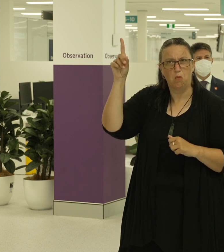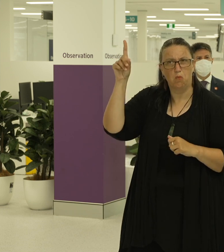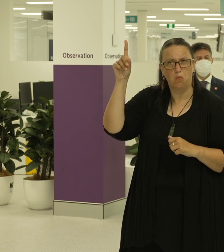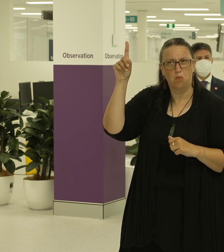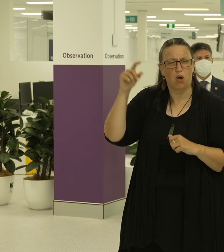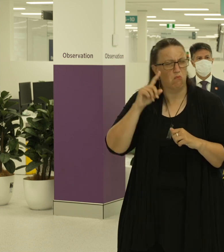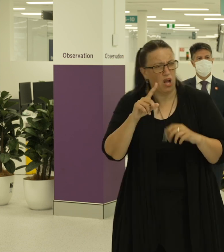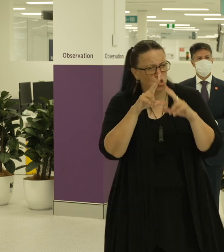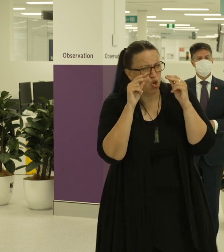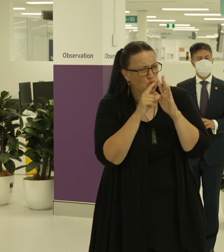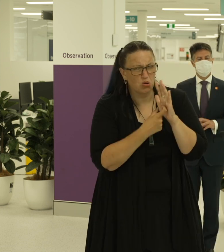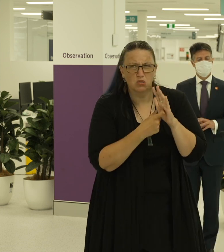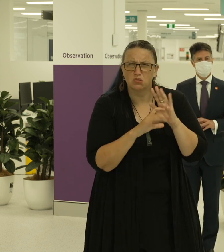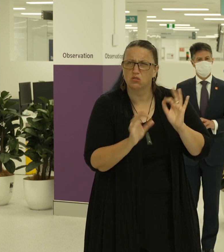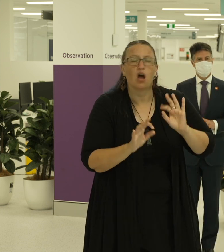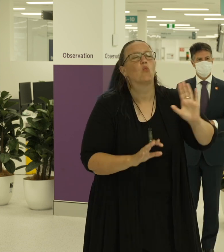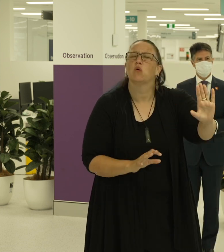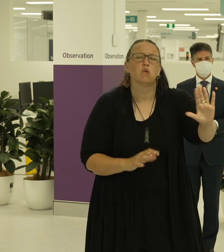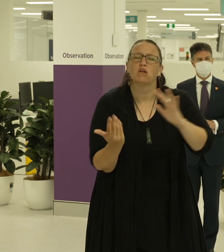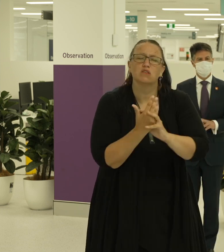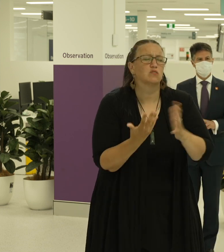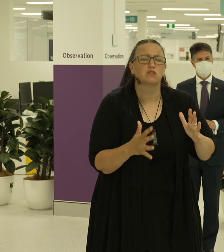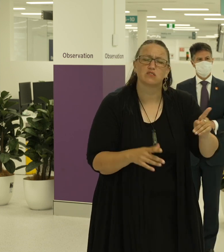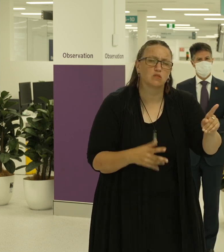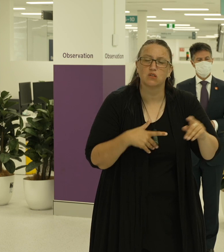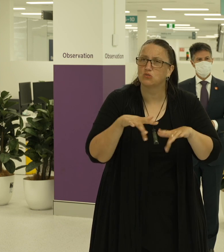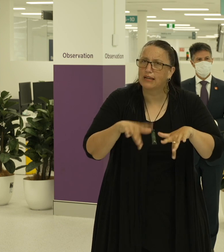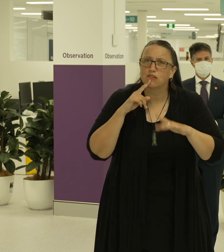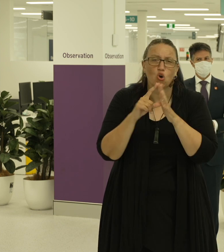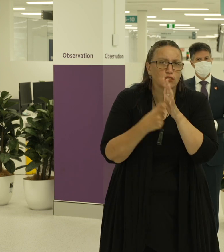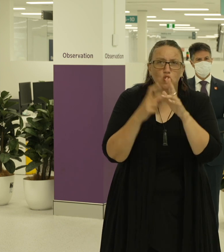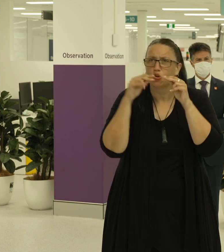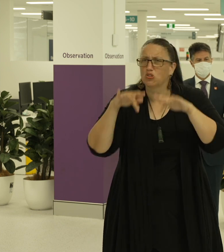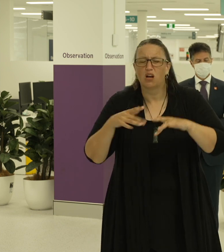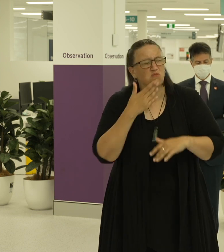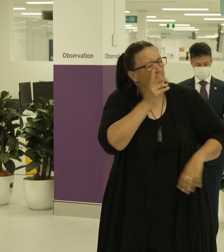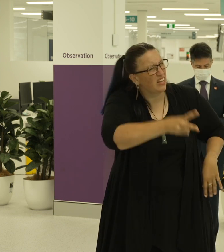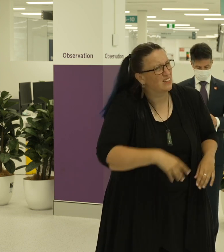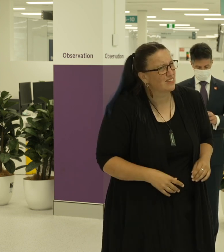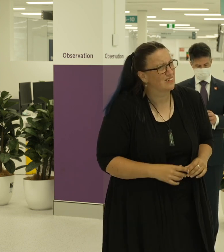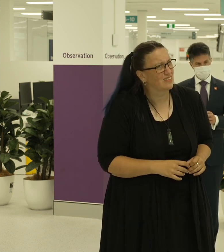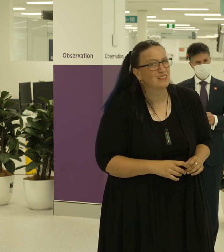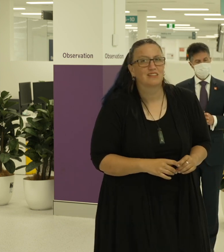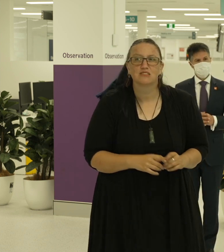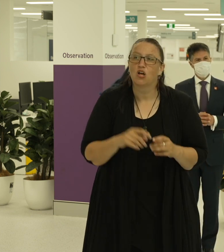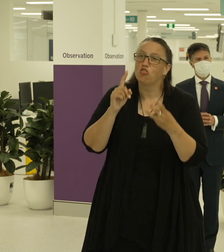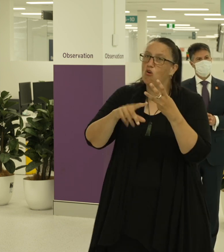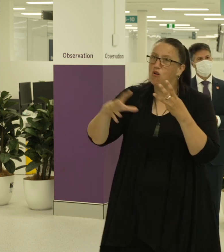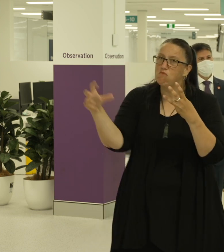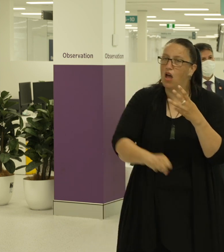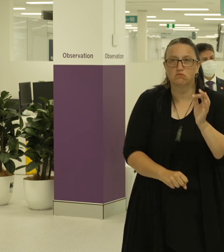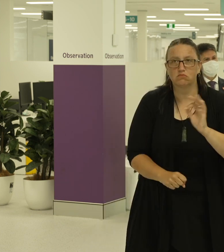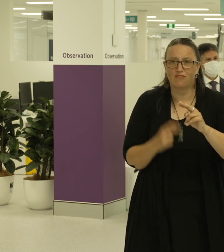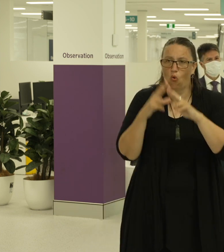said, look, I'll get Dr. Chant. James, I'll get Dr. Needs to be fully vaccinated according to your... Say that again. You're not mandating the 3rd dose